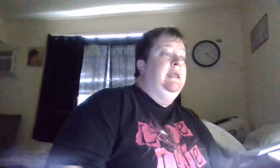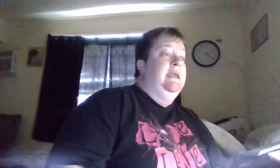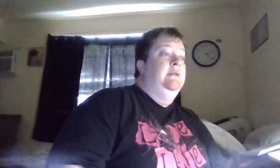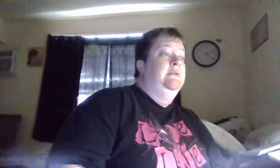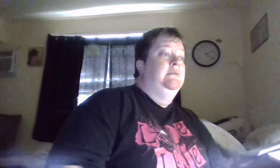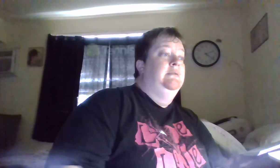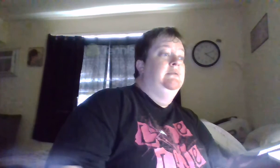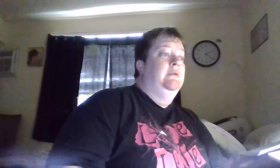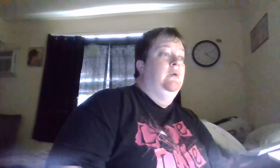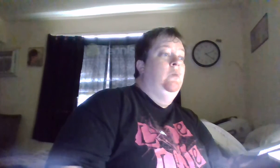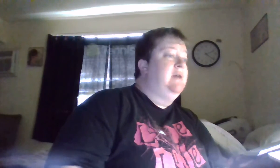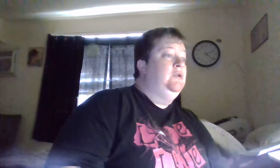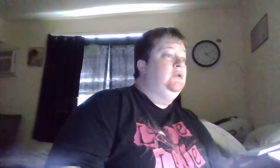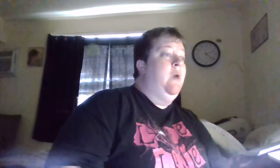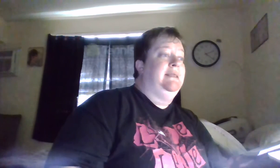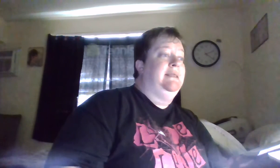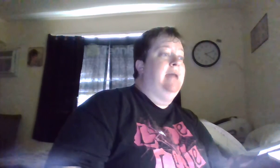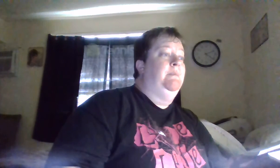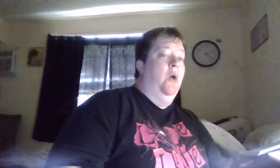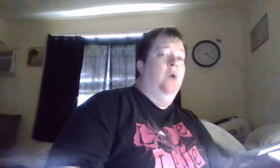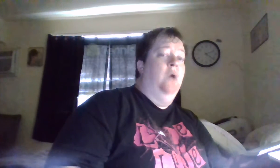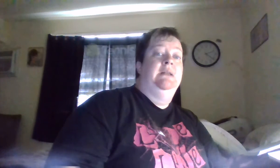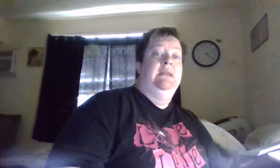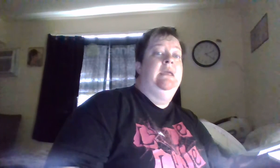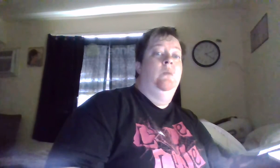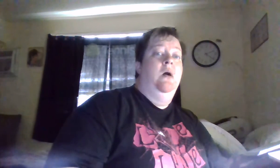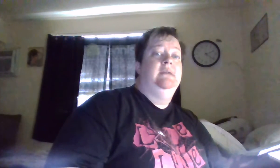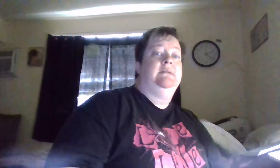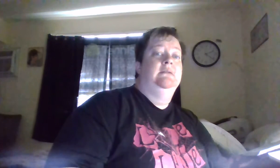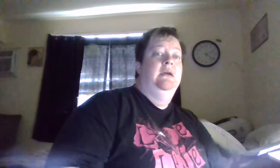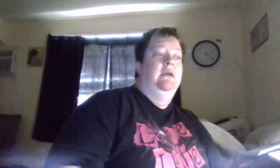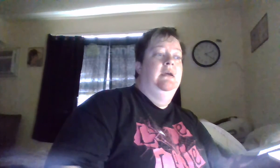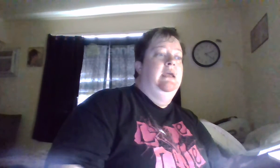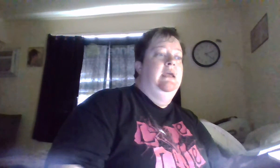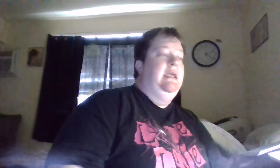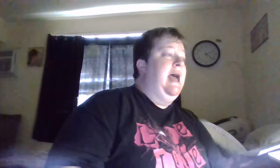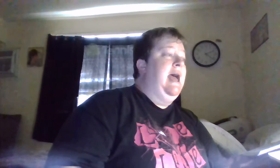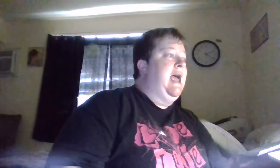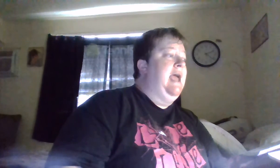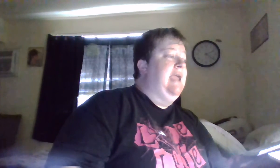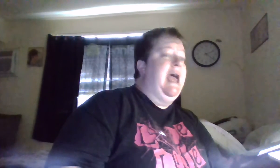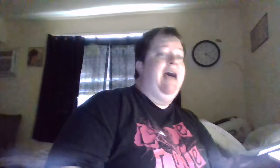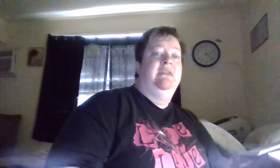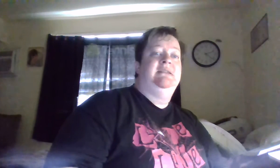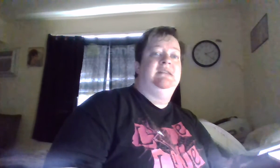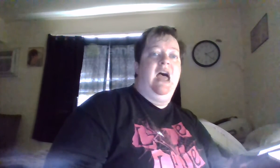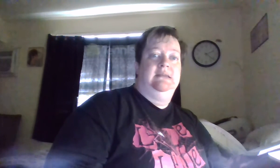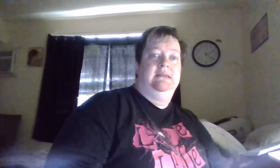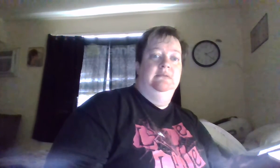Gideon wasn't quite that, but ultimately he was. He had to have this test.